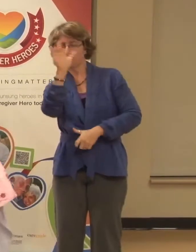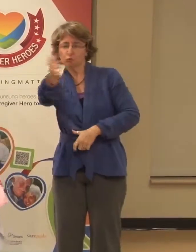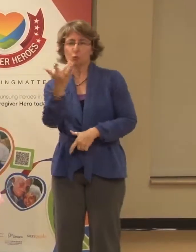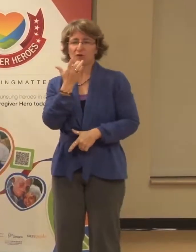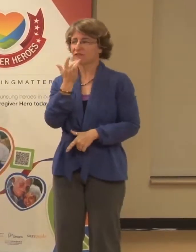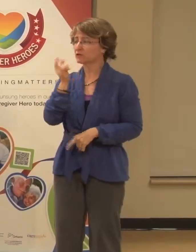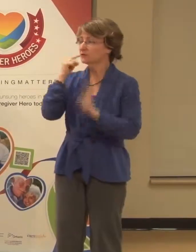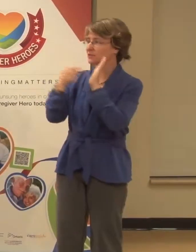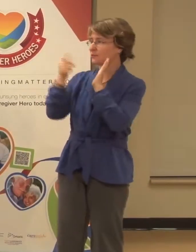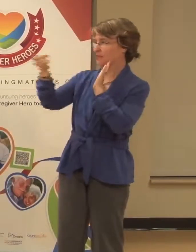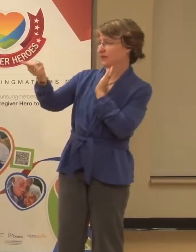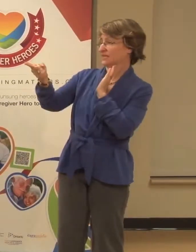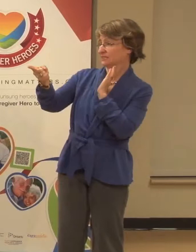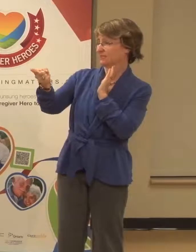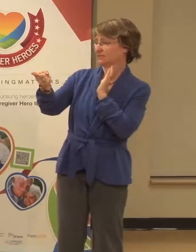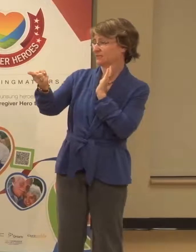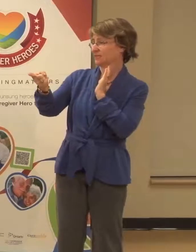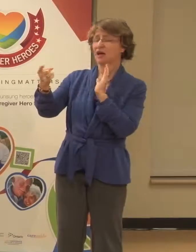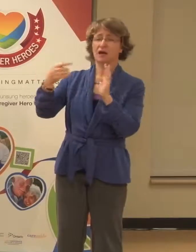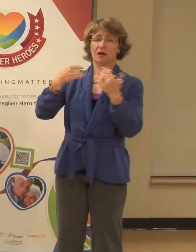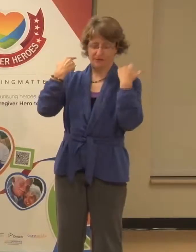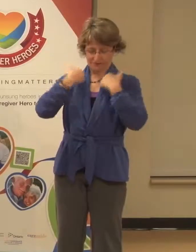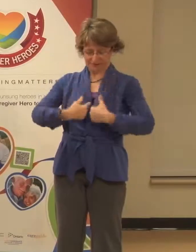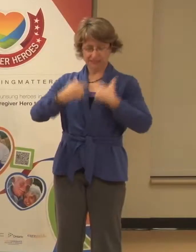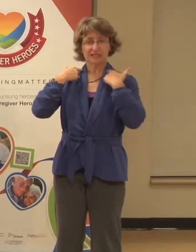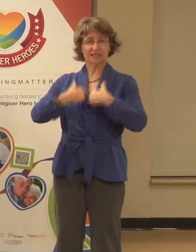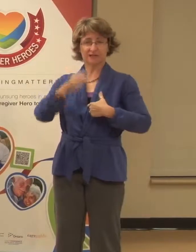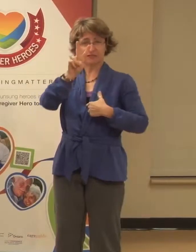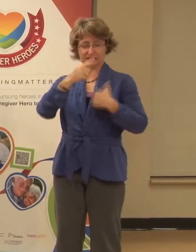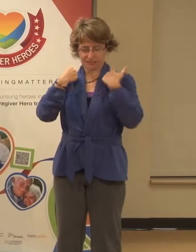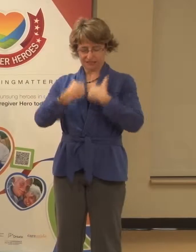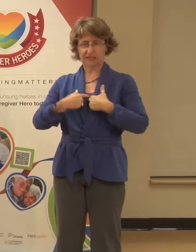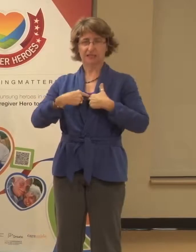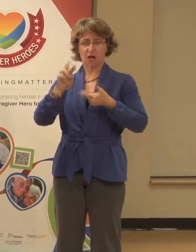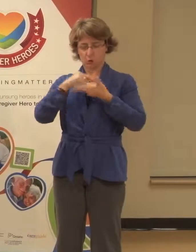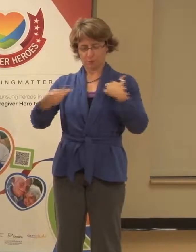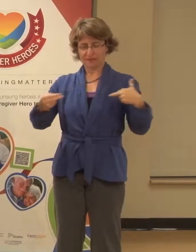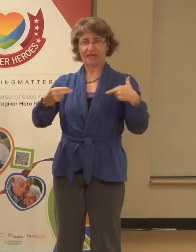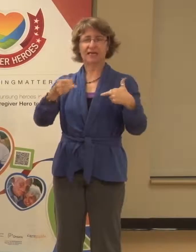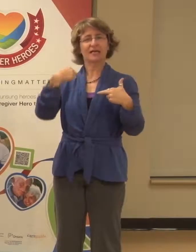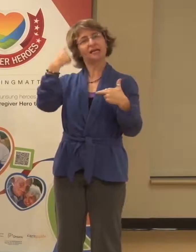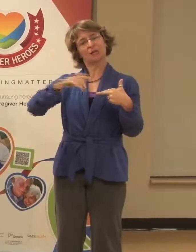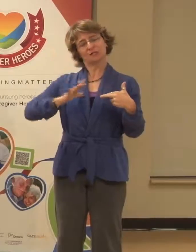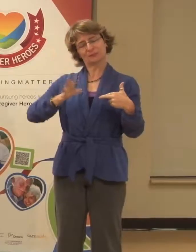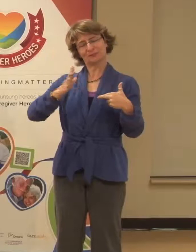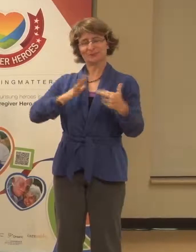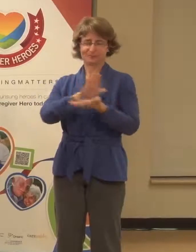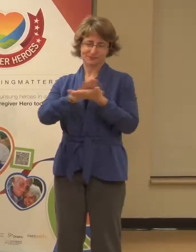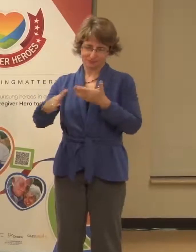for example, this nightgown over here, it's got a low V-neck, and it's got a ribbon here to make it look a bit fancy.